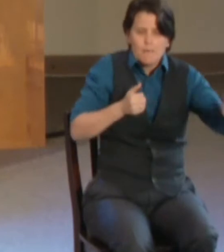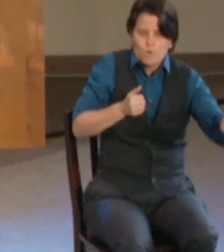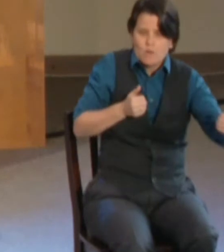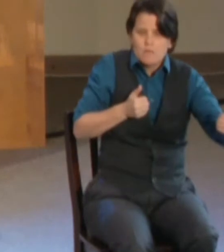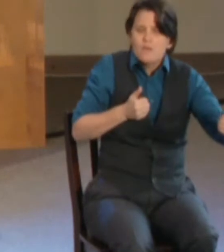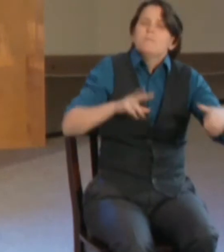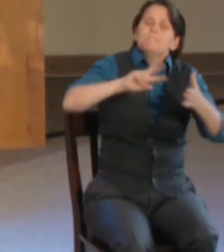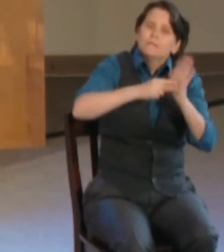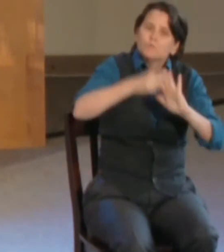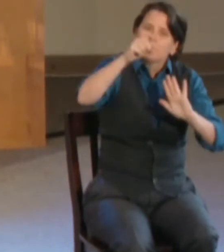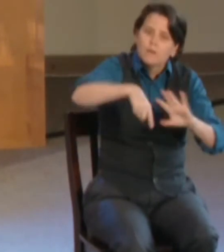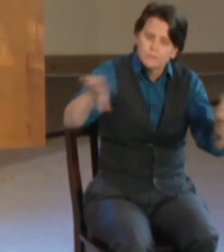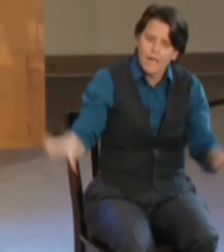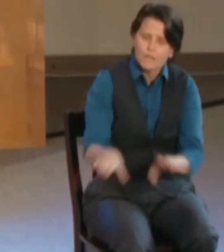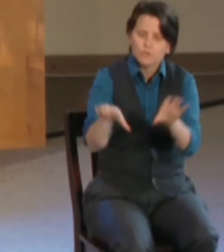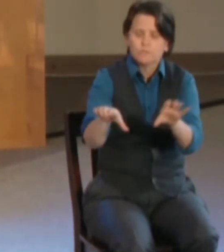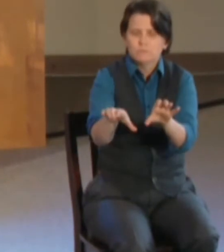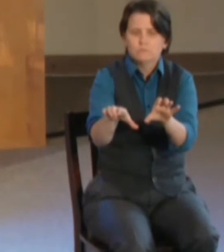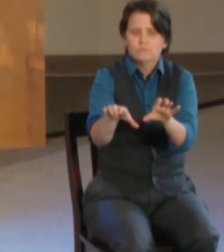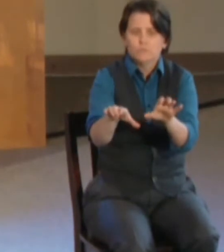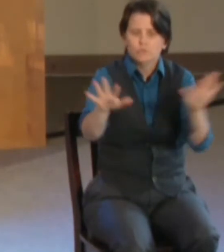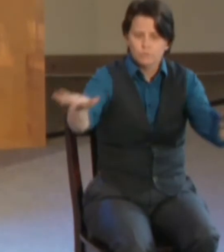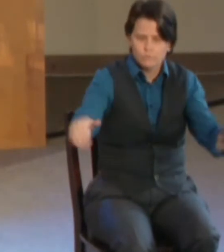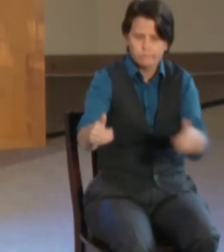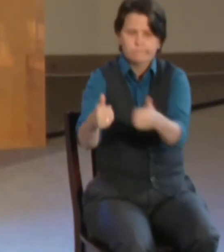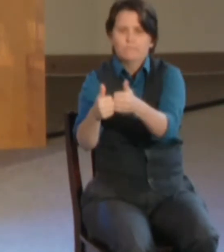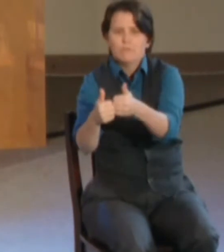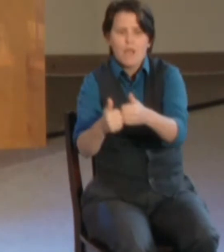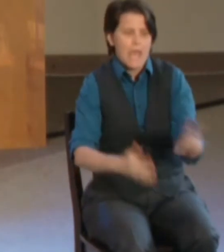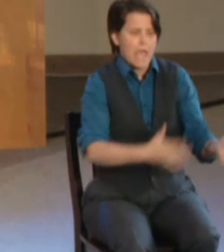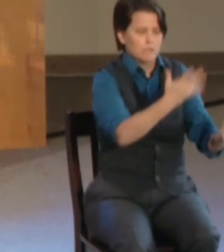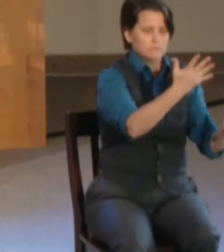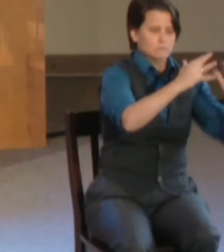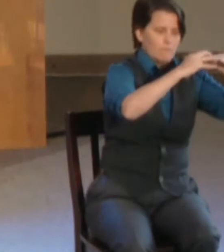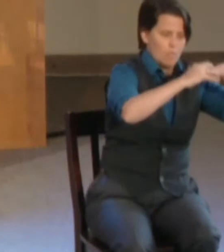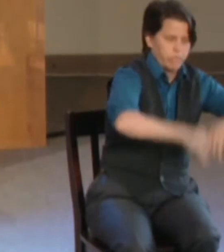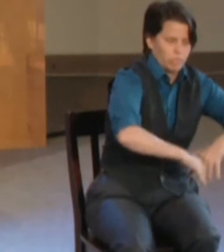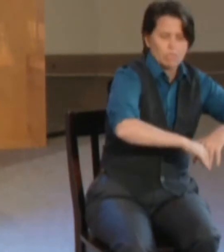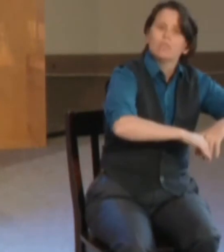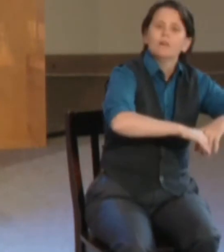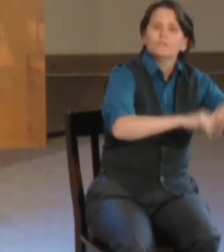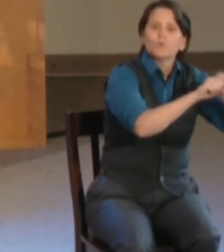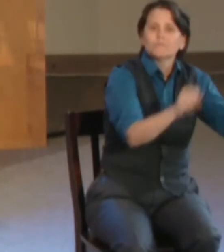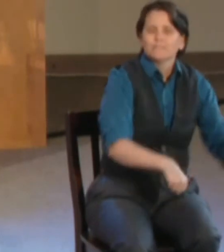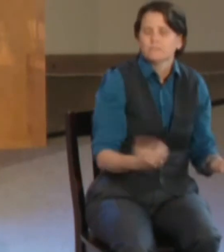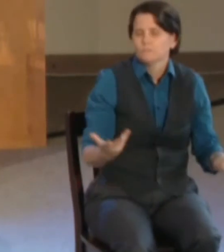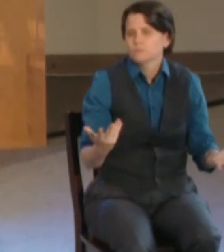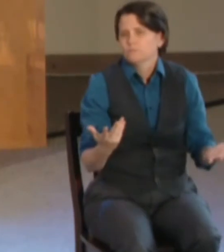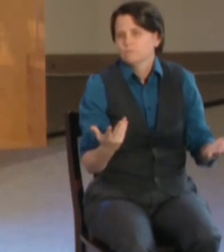action to eradicate the systems which abuse those less fortunate. How can we do anything